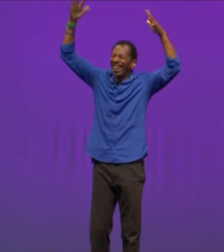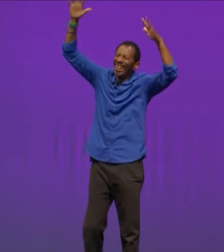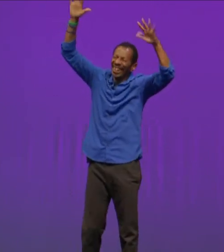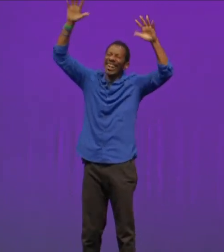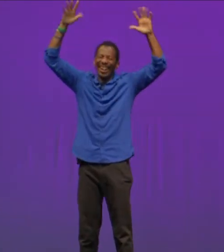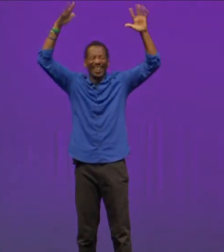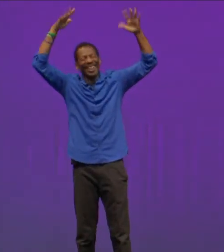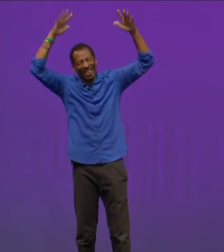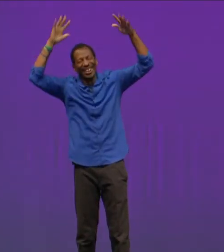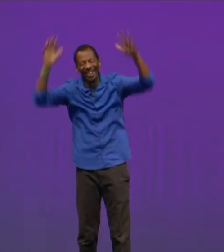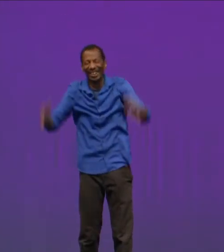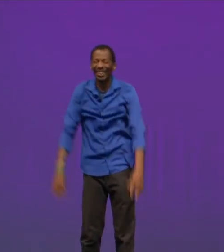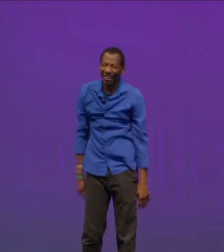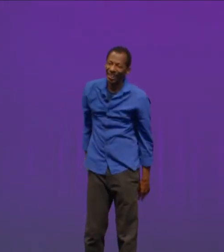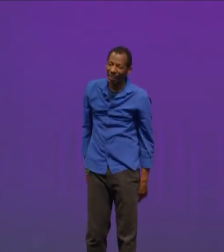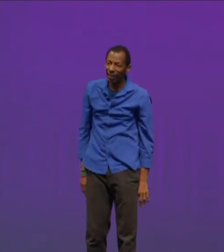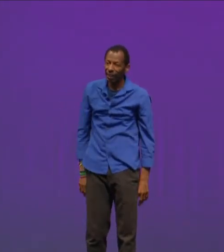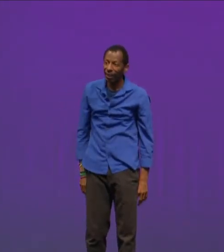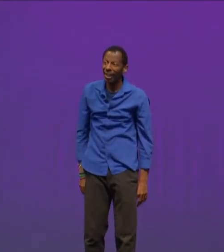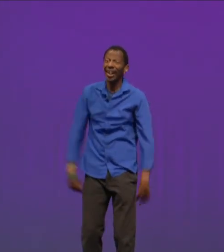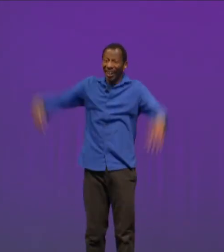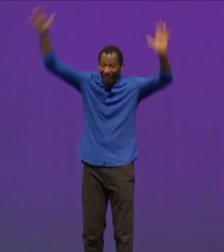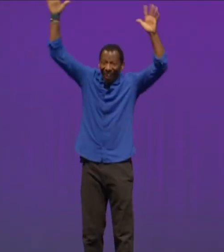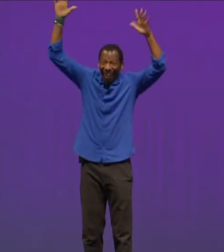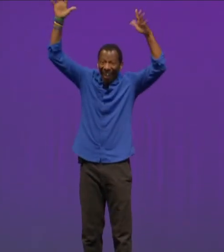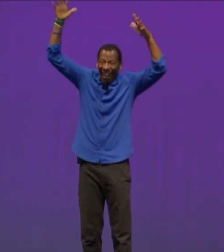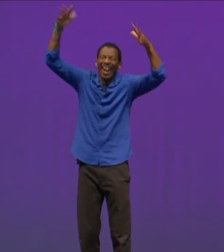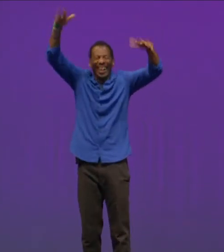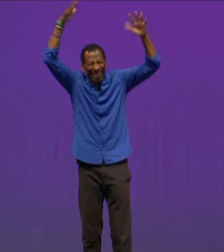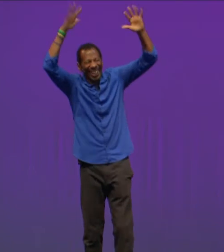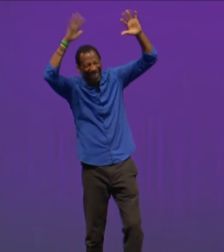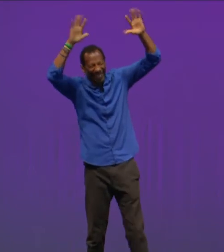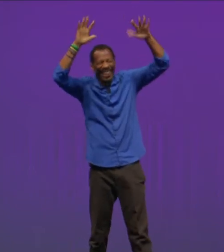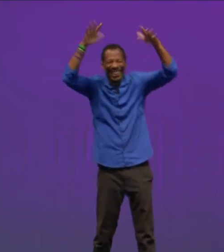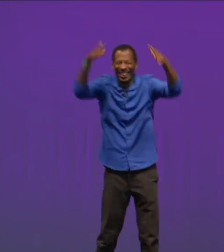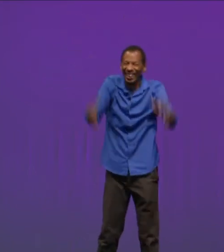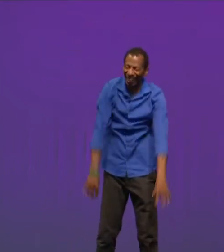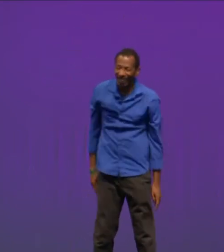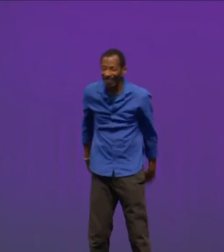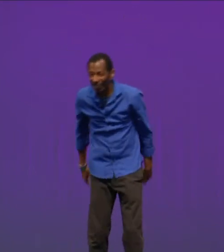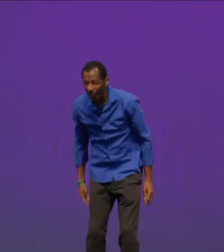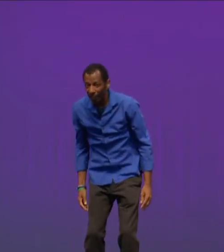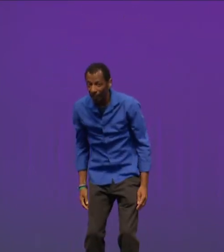Raise your hands if you want to hear a story. Raise your hands if you want to hear a story.